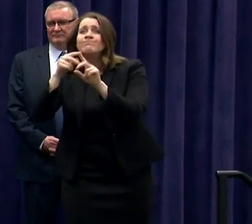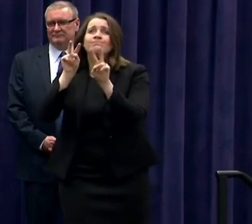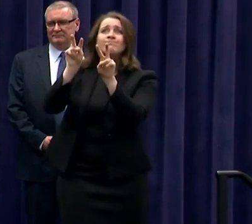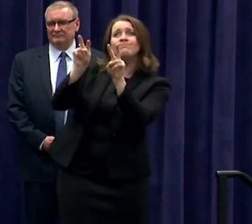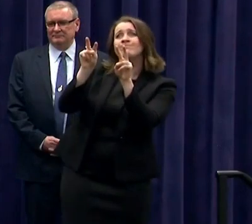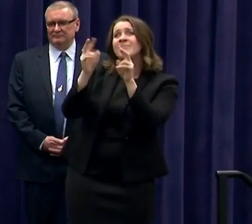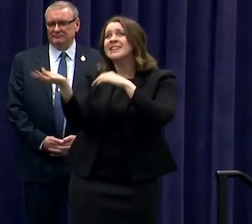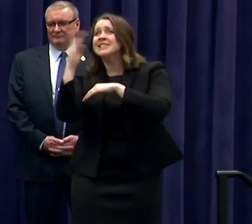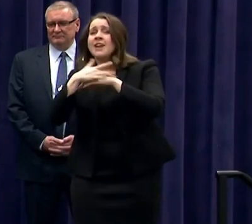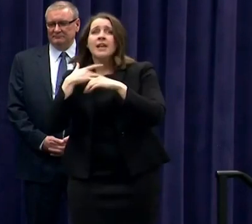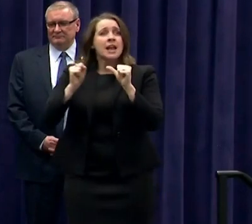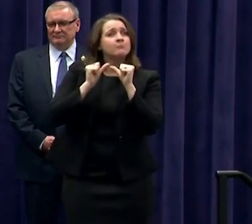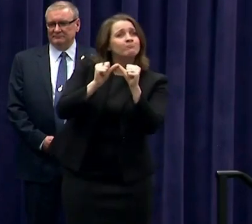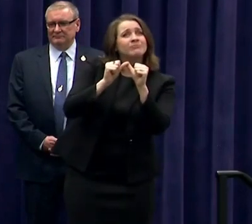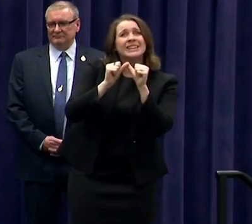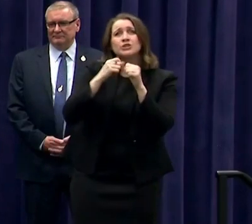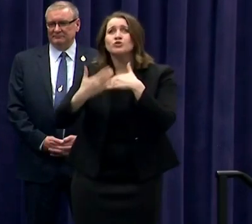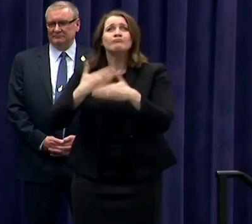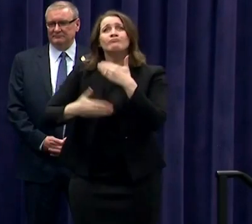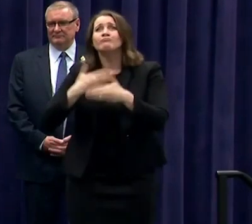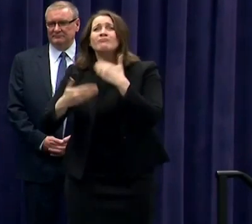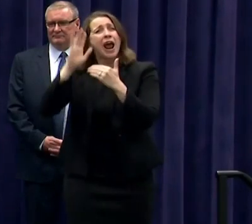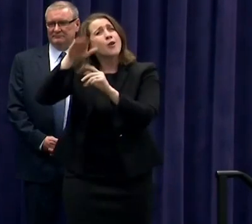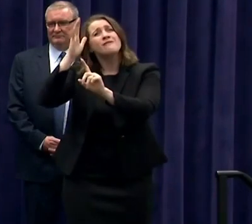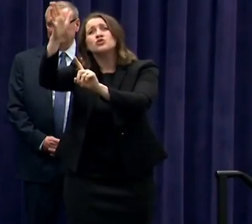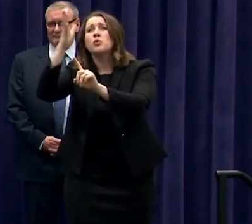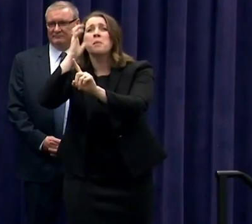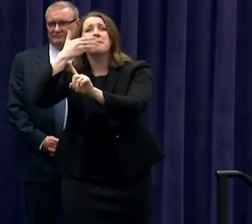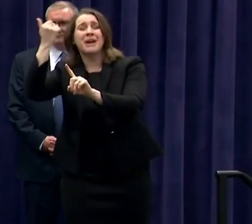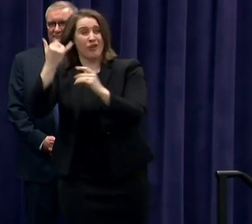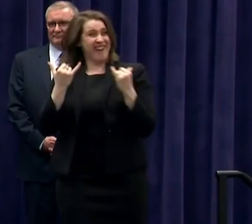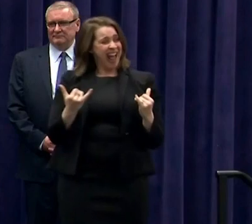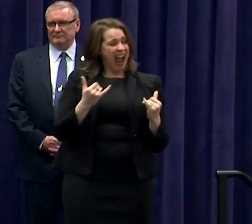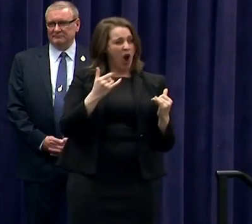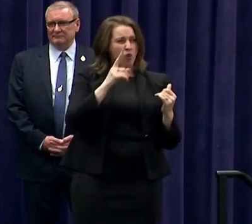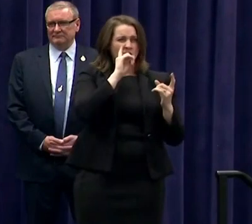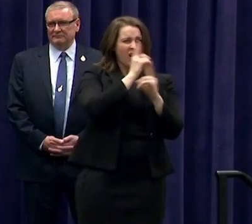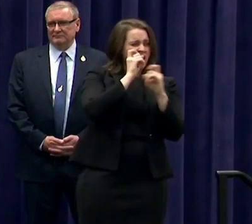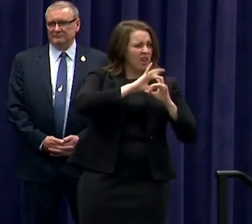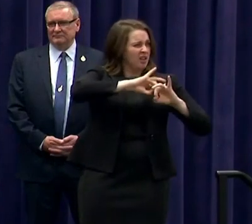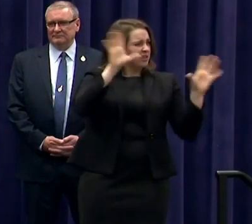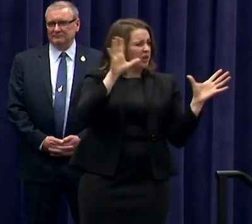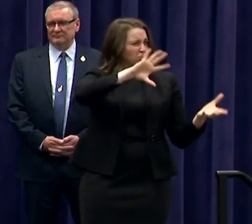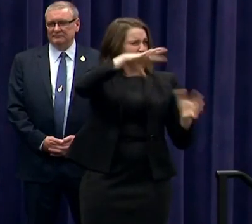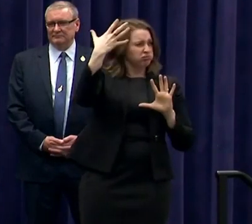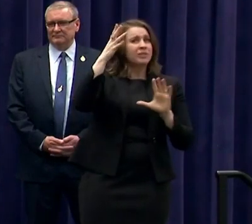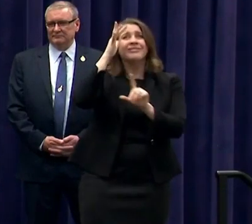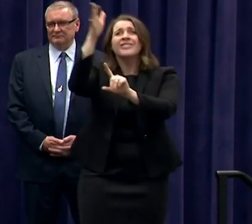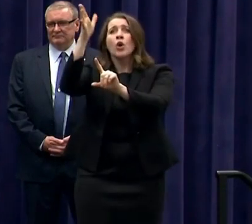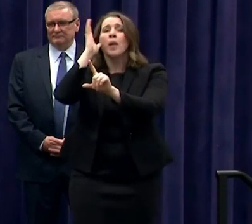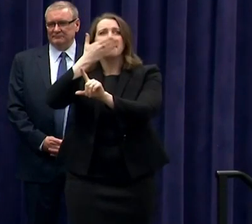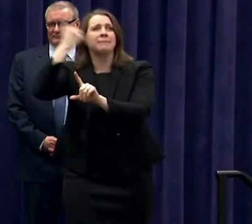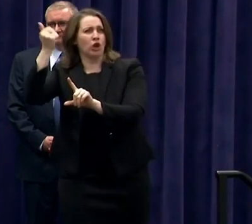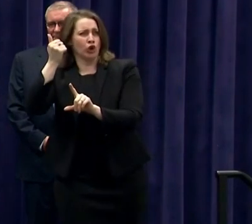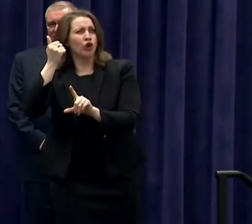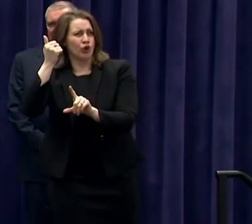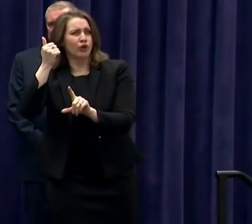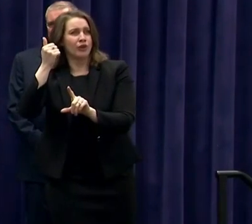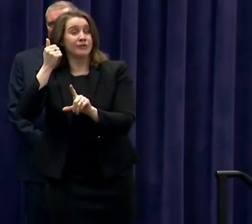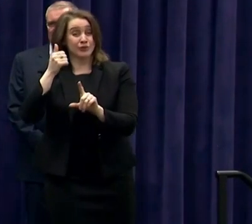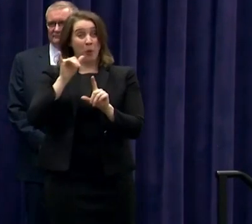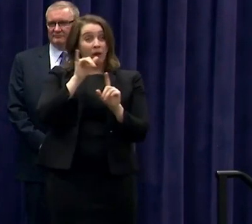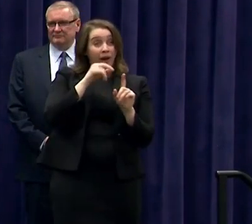need to have that sense that even in this dark storm, there's light. And really, I think to me, what the